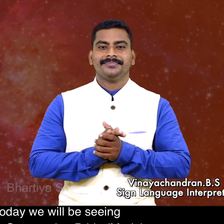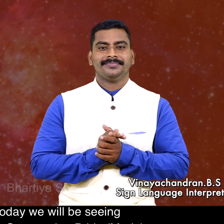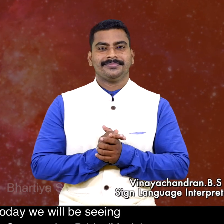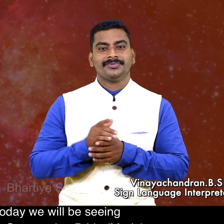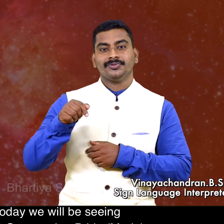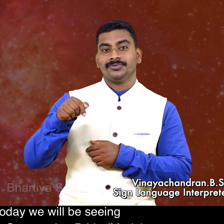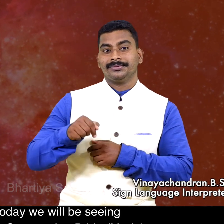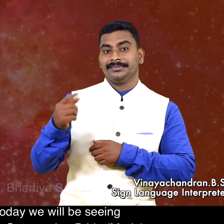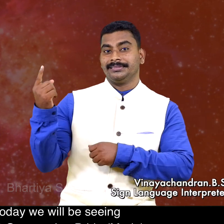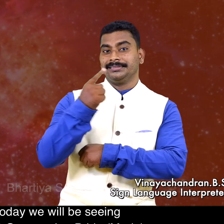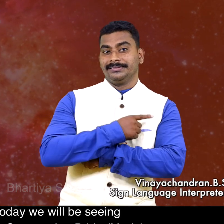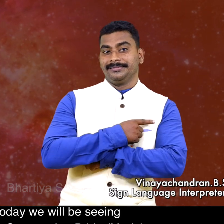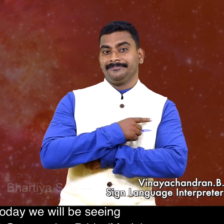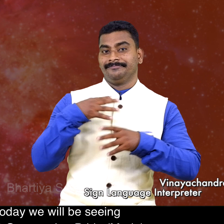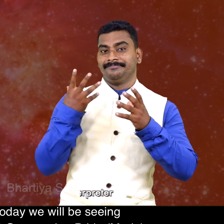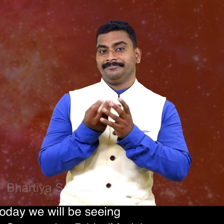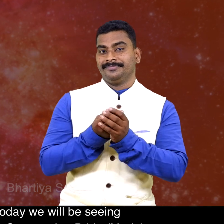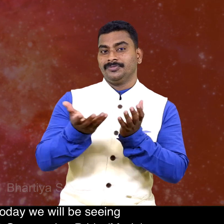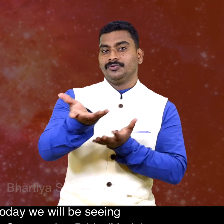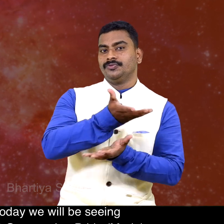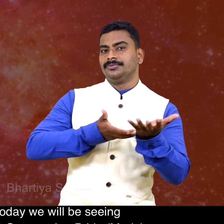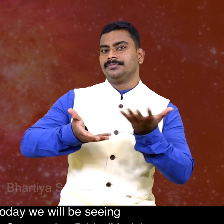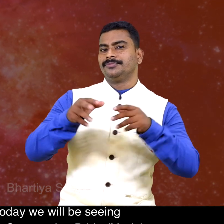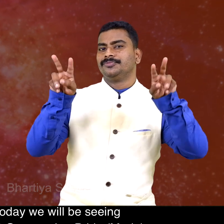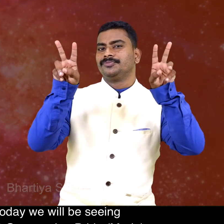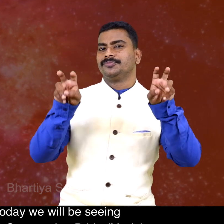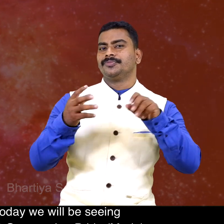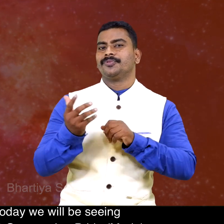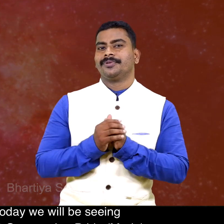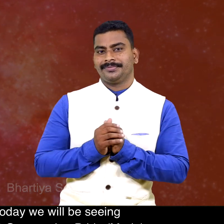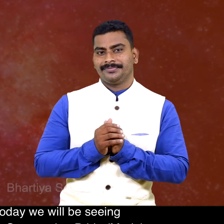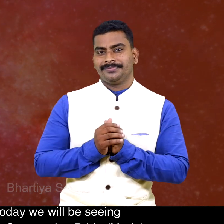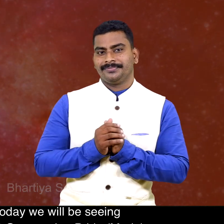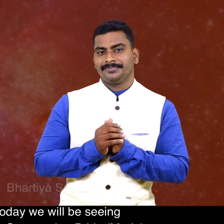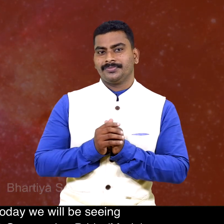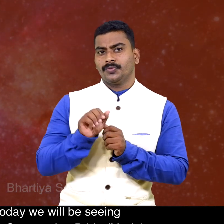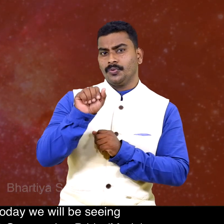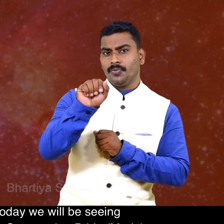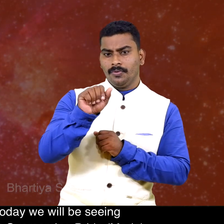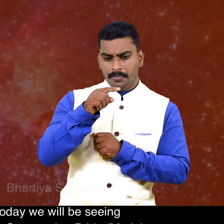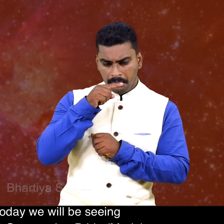Today we will be seeing about overcoming pride or mother.